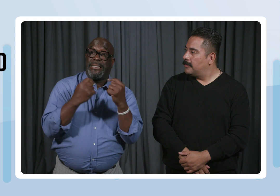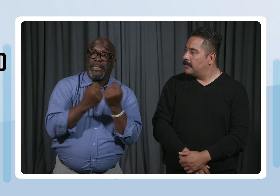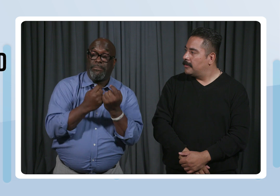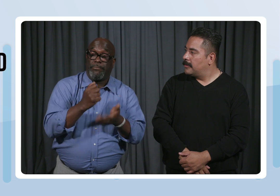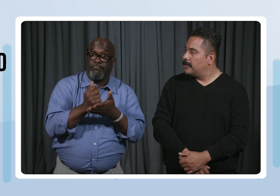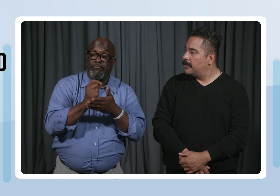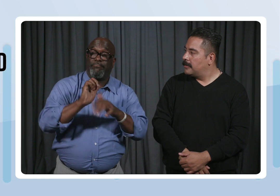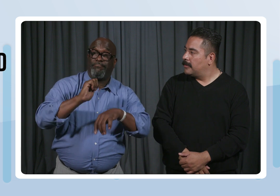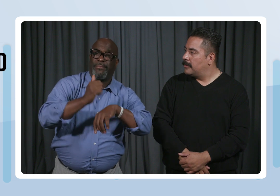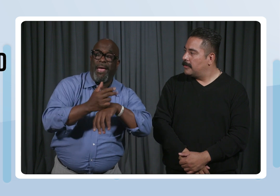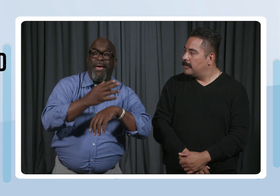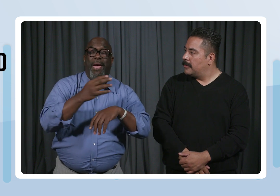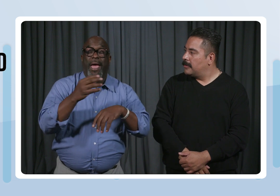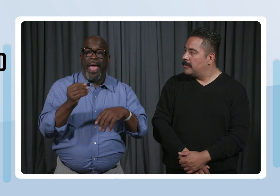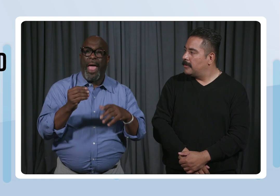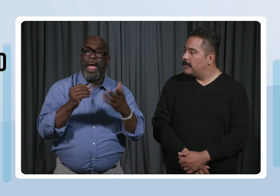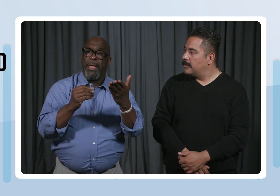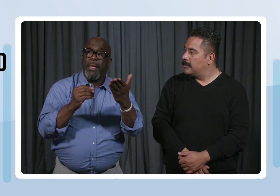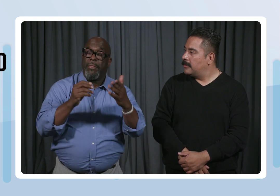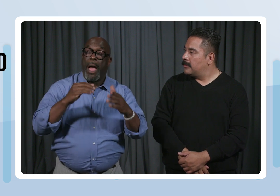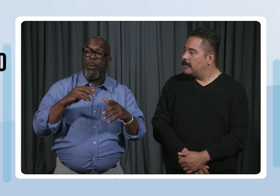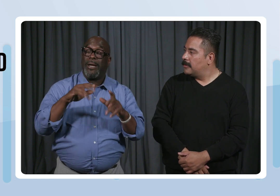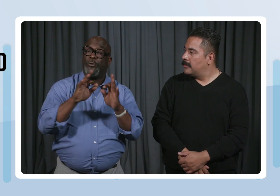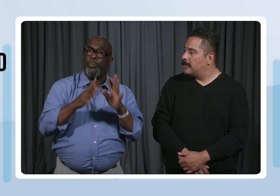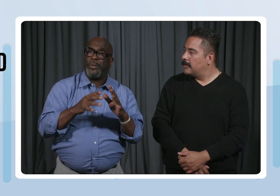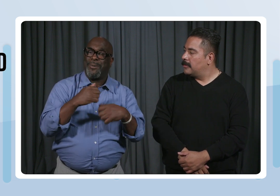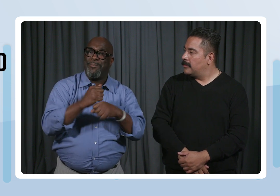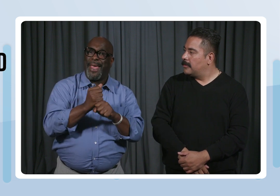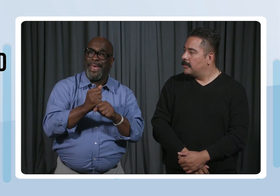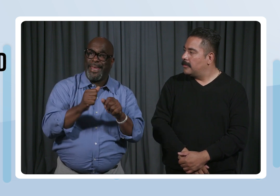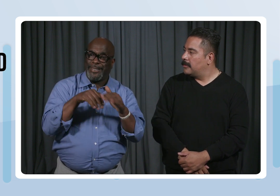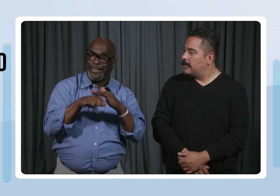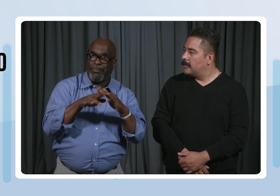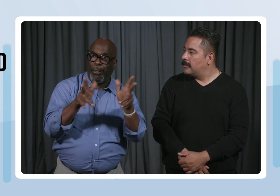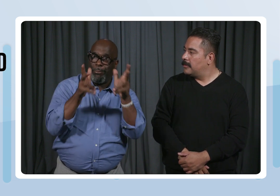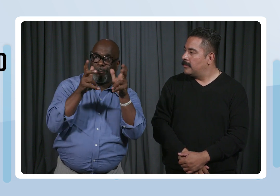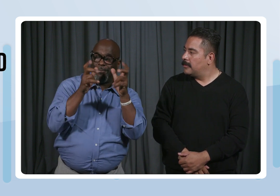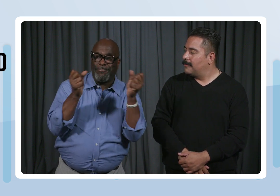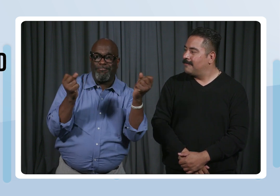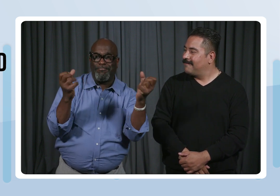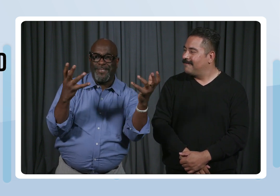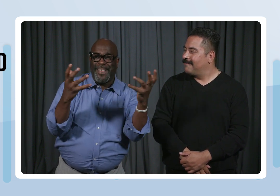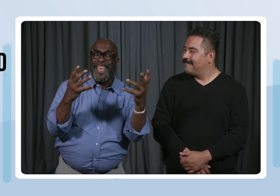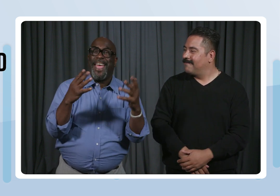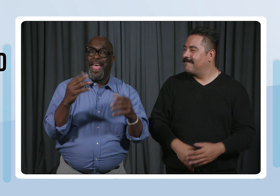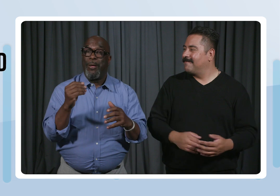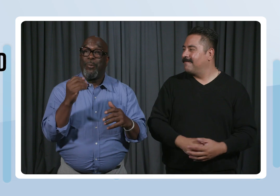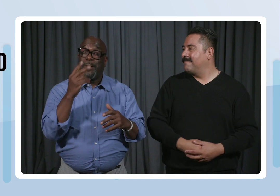make our podcast accessible, and our special guest today. See you next time.